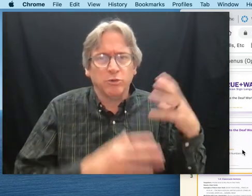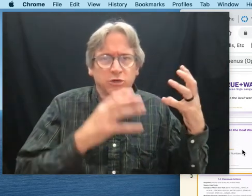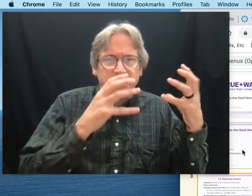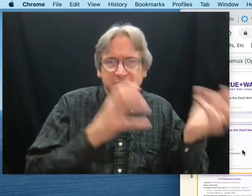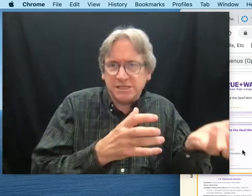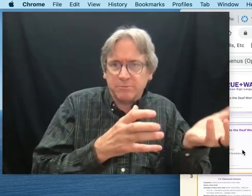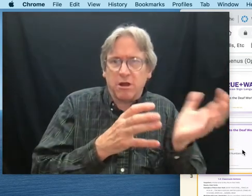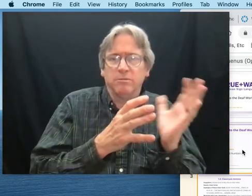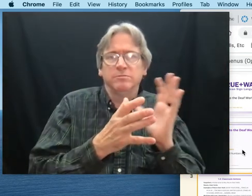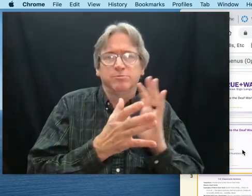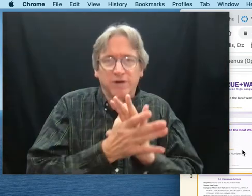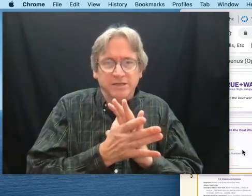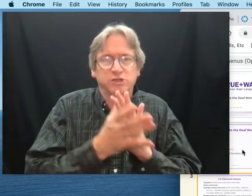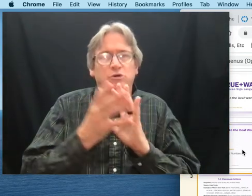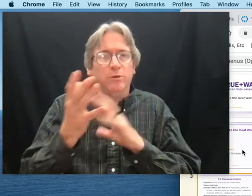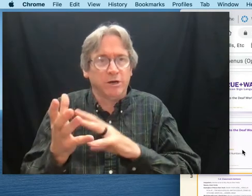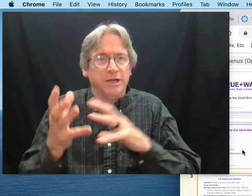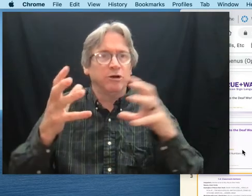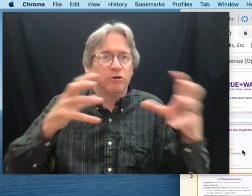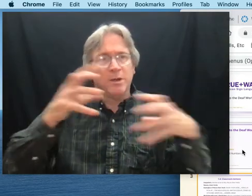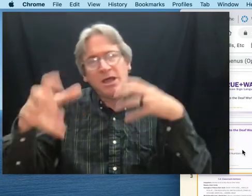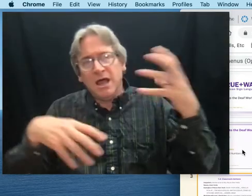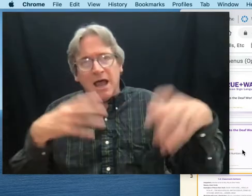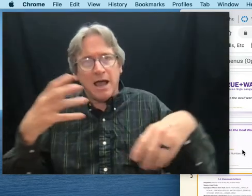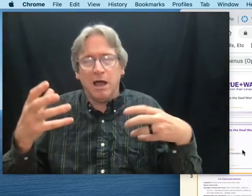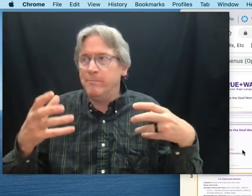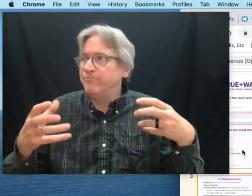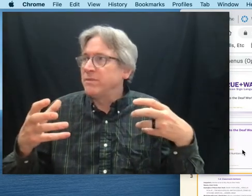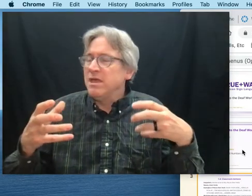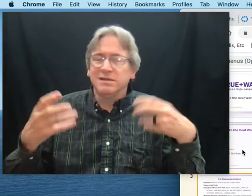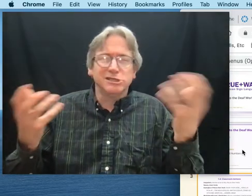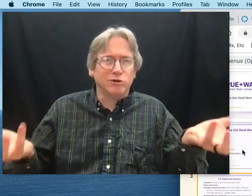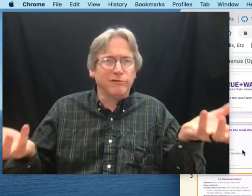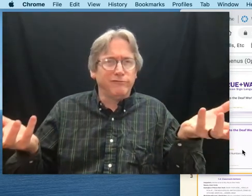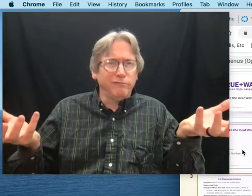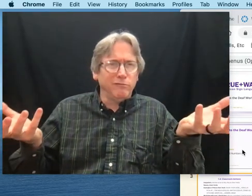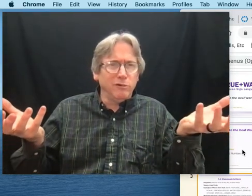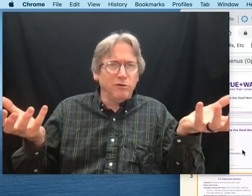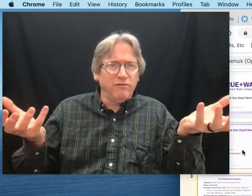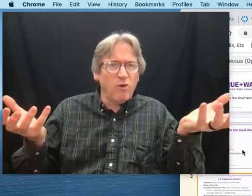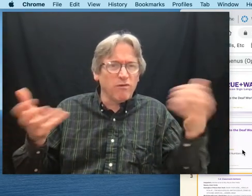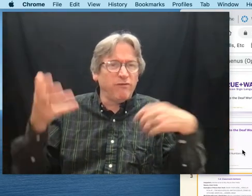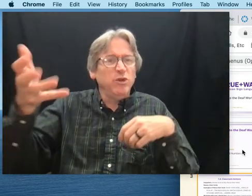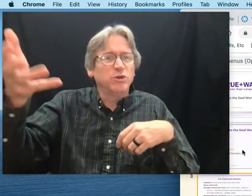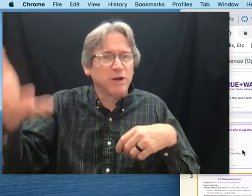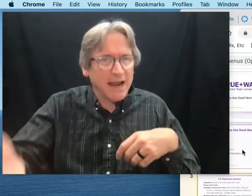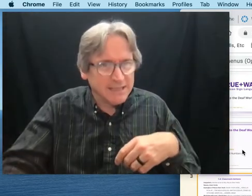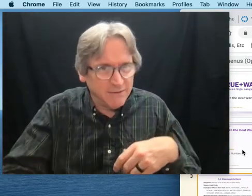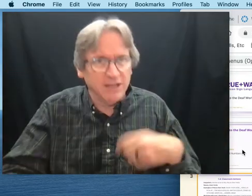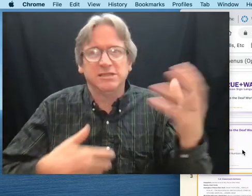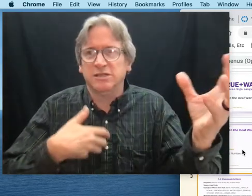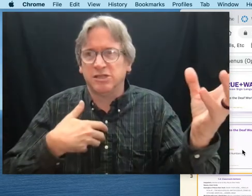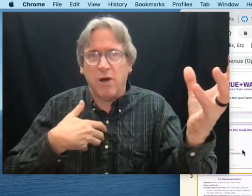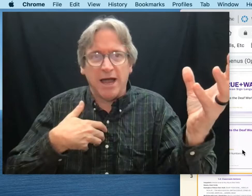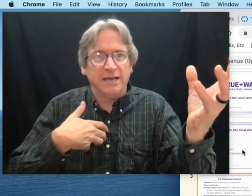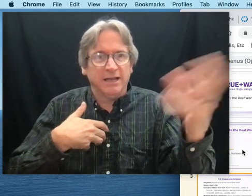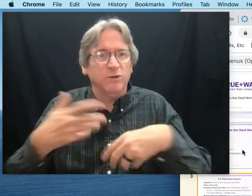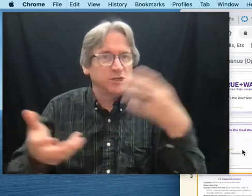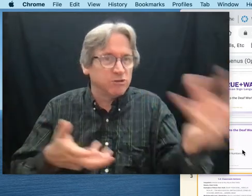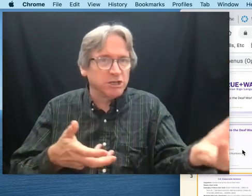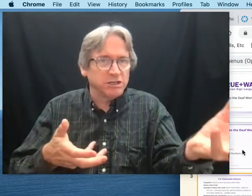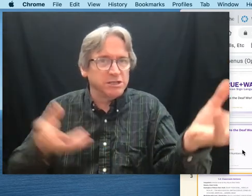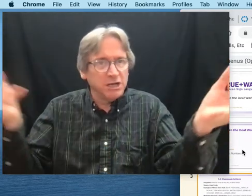where we're discussing problems, brainstorming, working in a group. This is sort of for future activities, so I